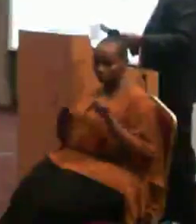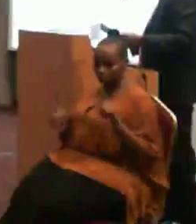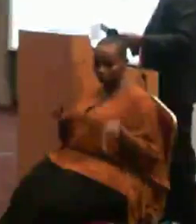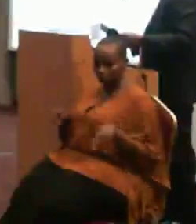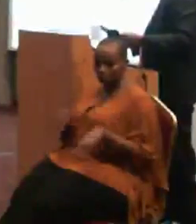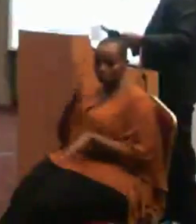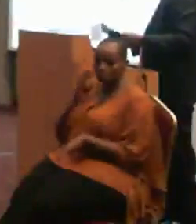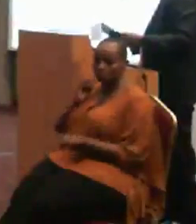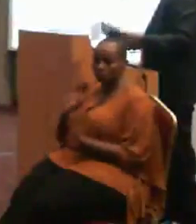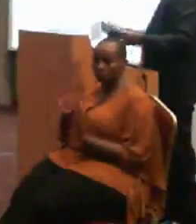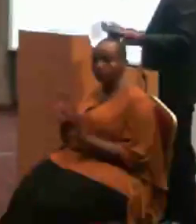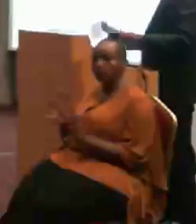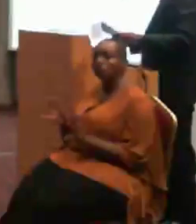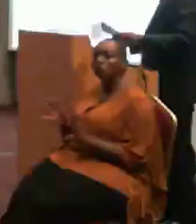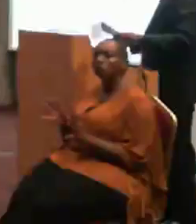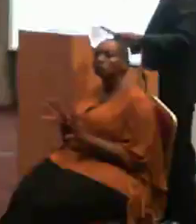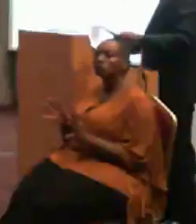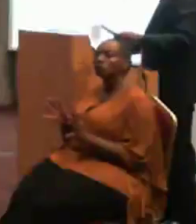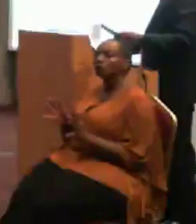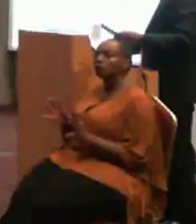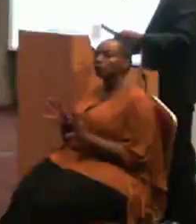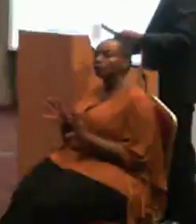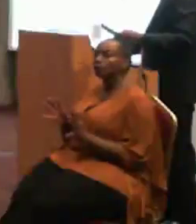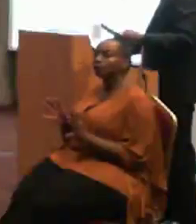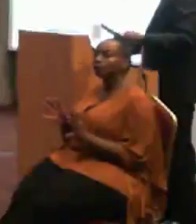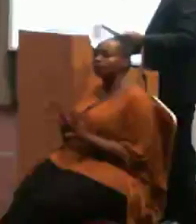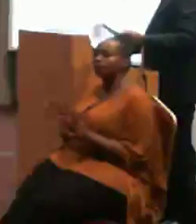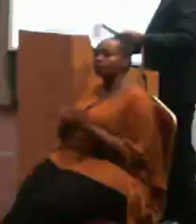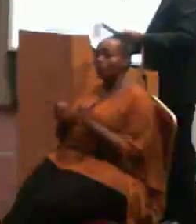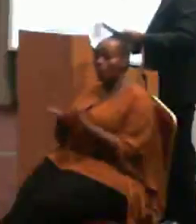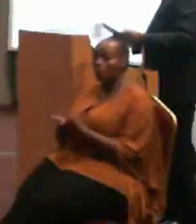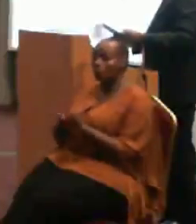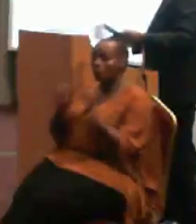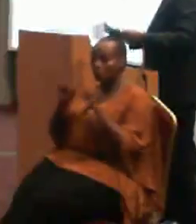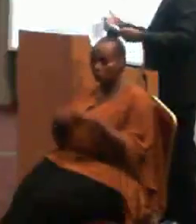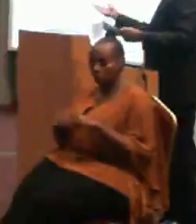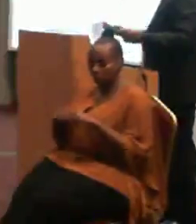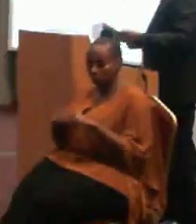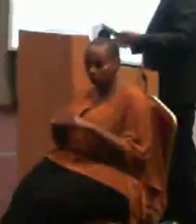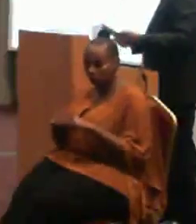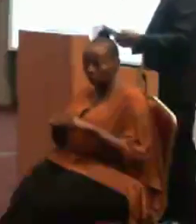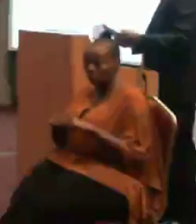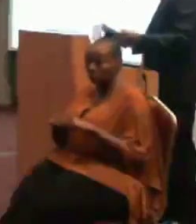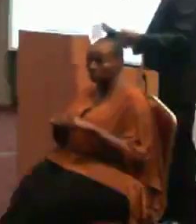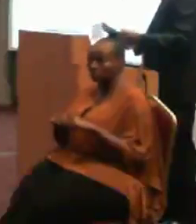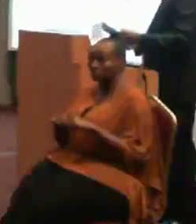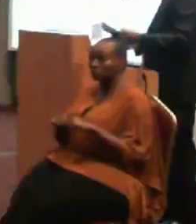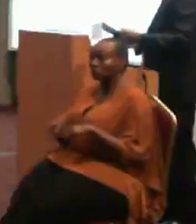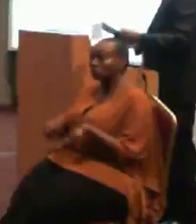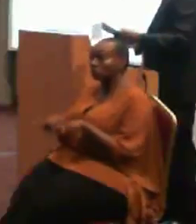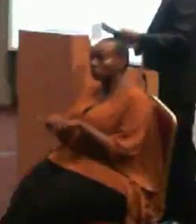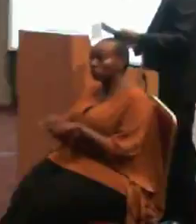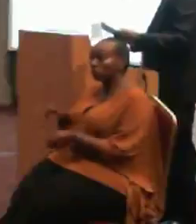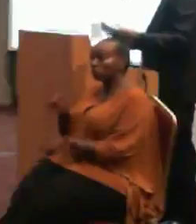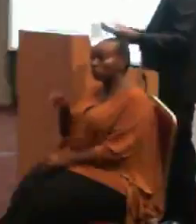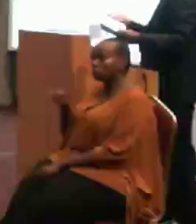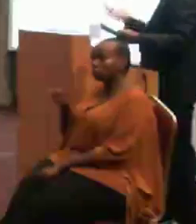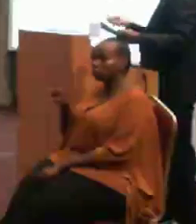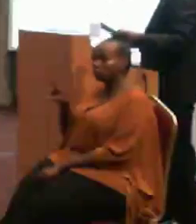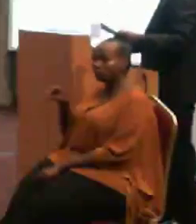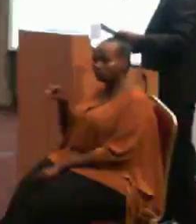in our loan agreements. I think also to Mr. Modise's question around the